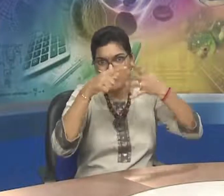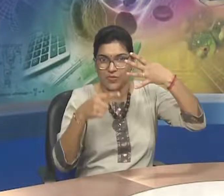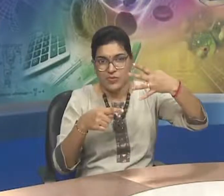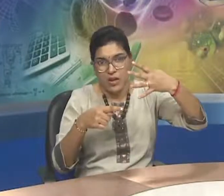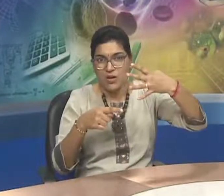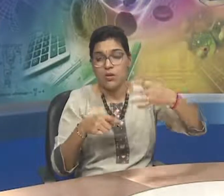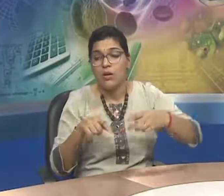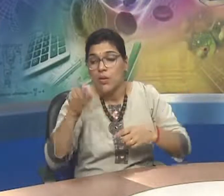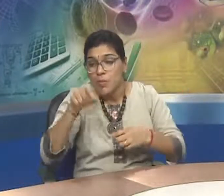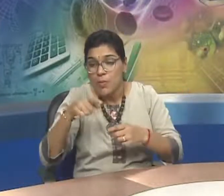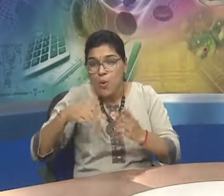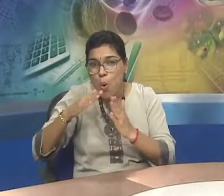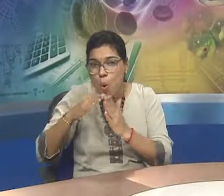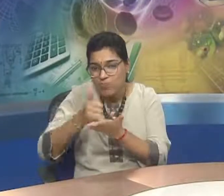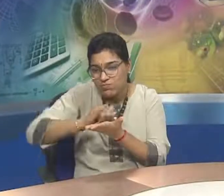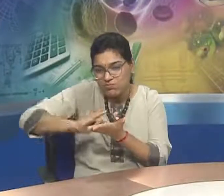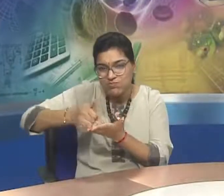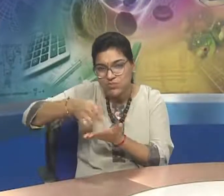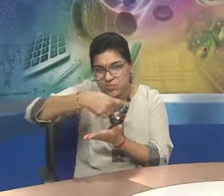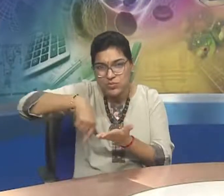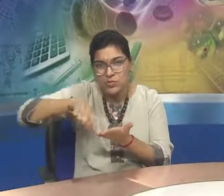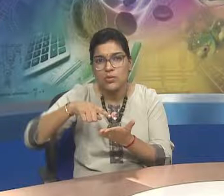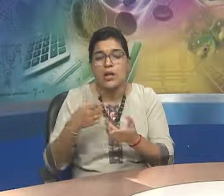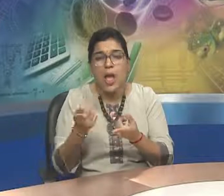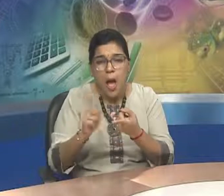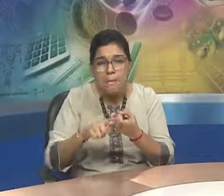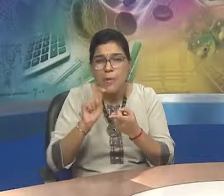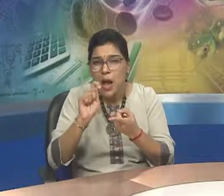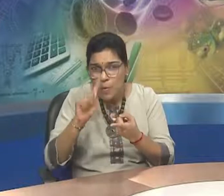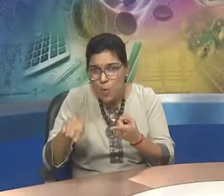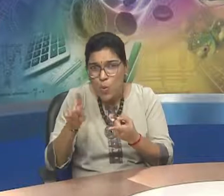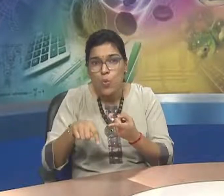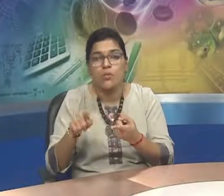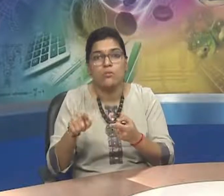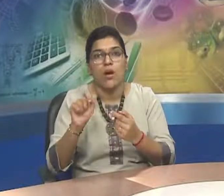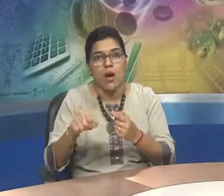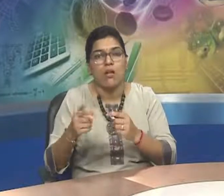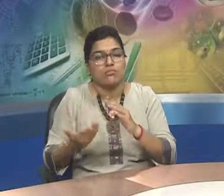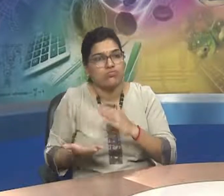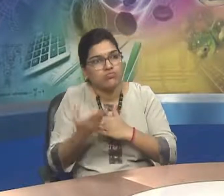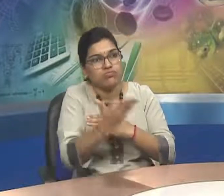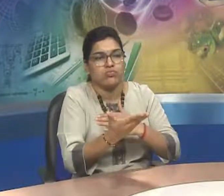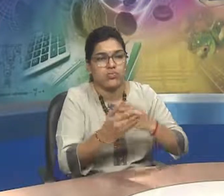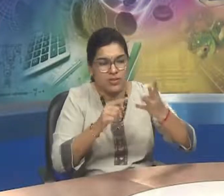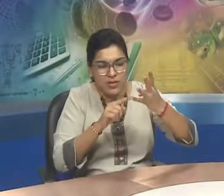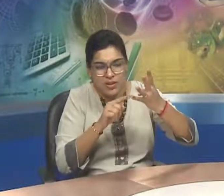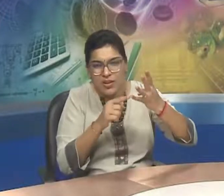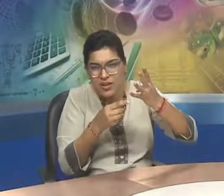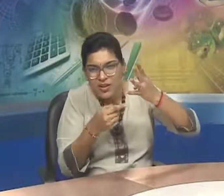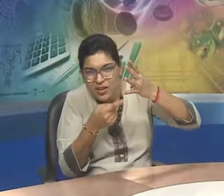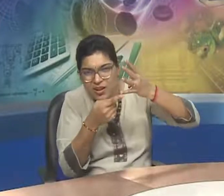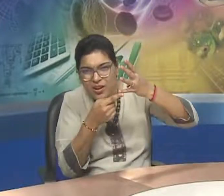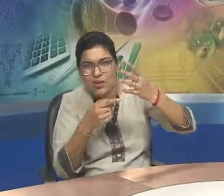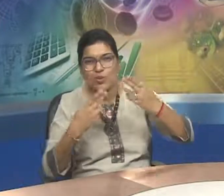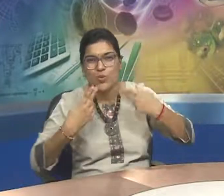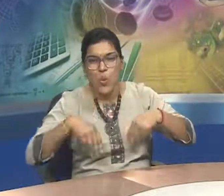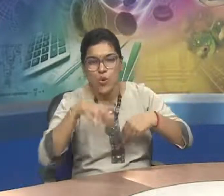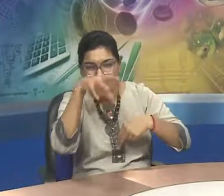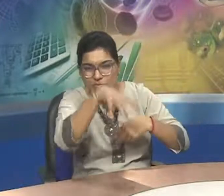to a subordinate court, or you can say a tribunal or public authority, to perform its duty in